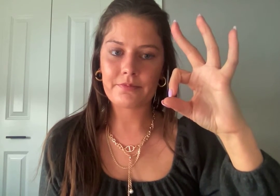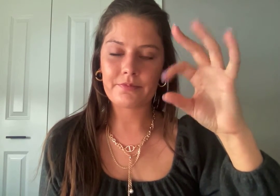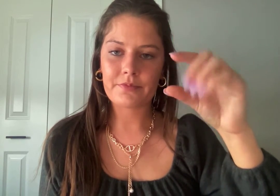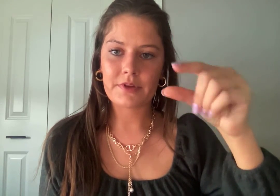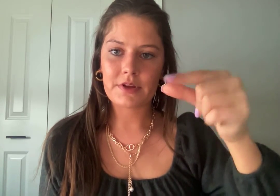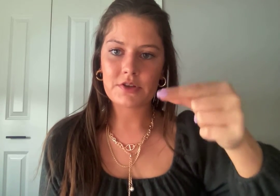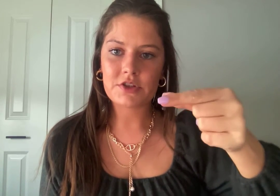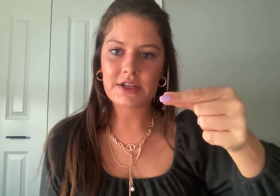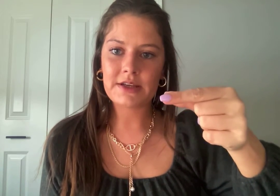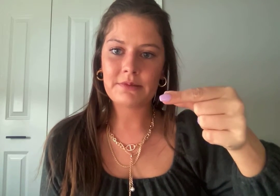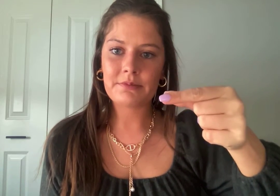G